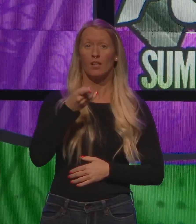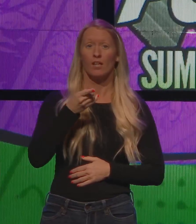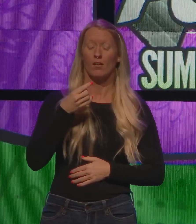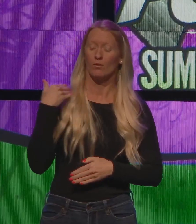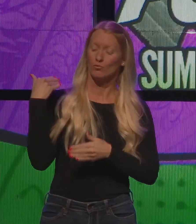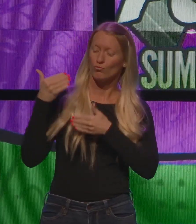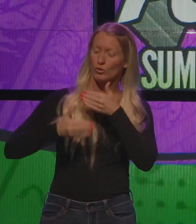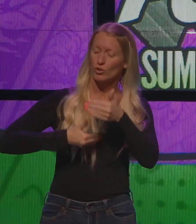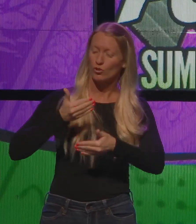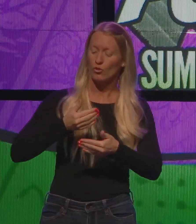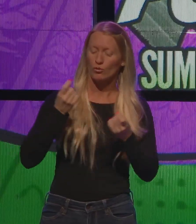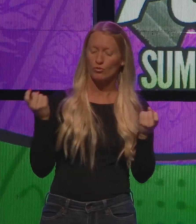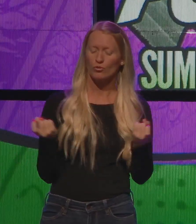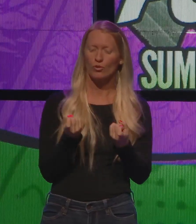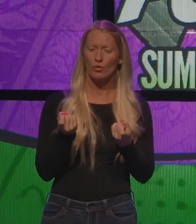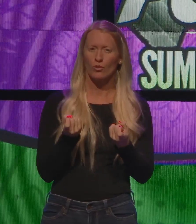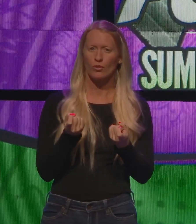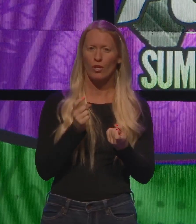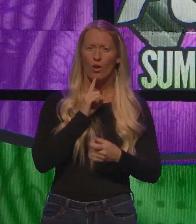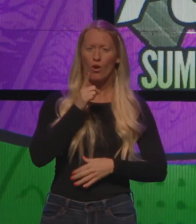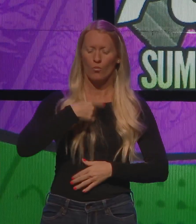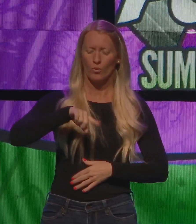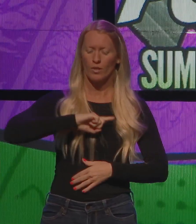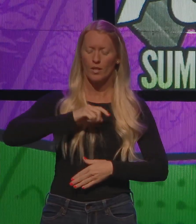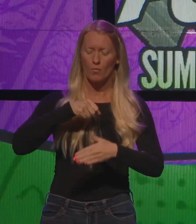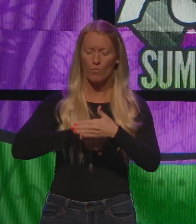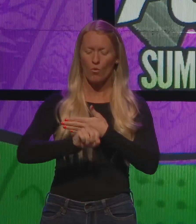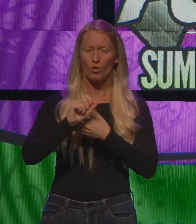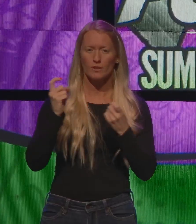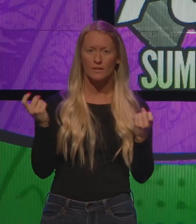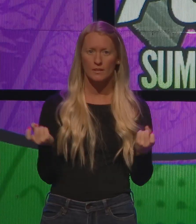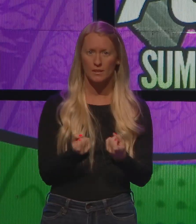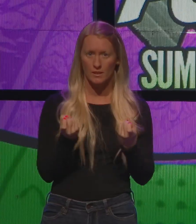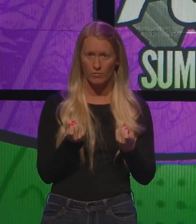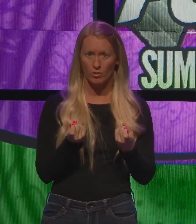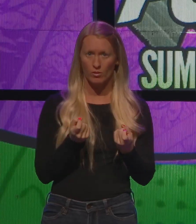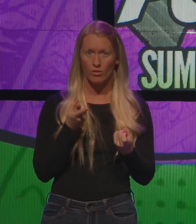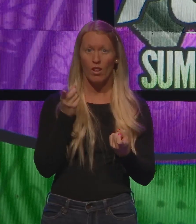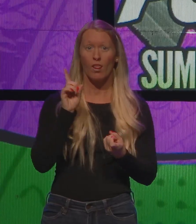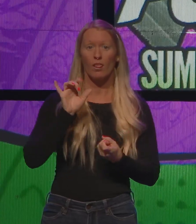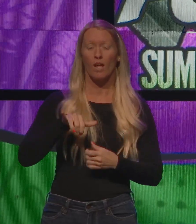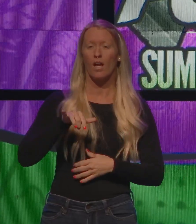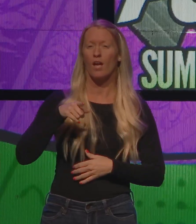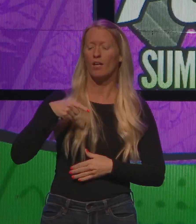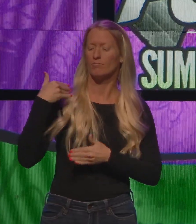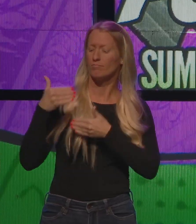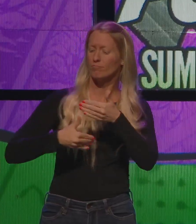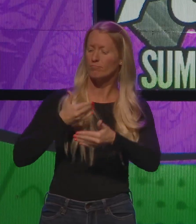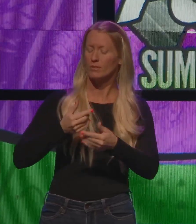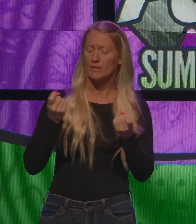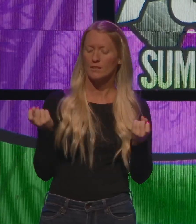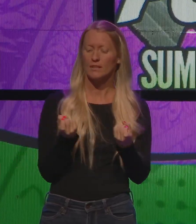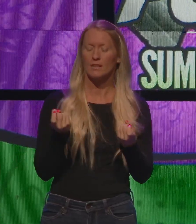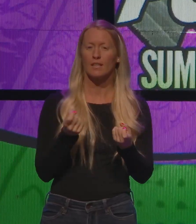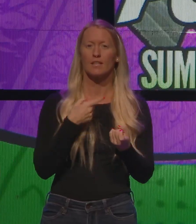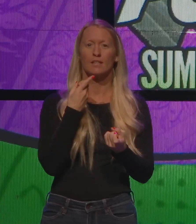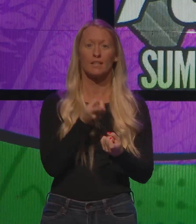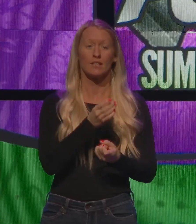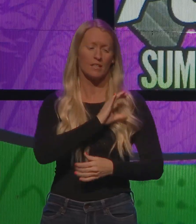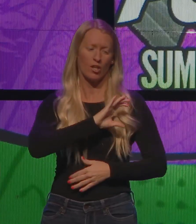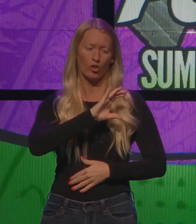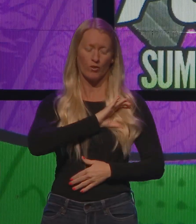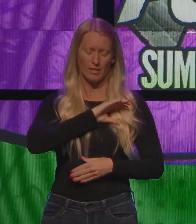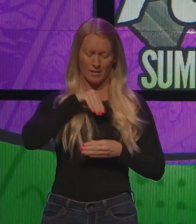born sinful? This idea of original sin says that it's a condition, that it's not something that we